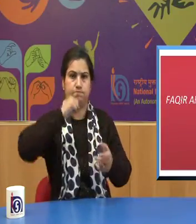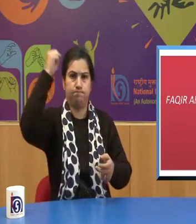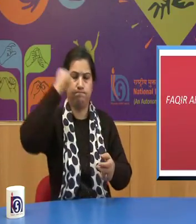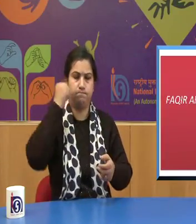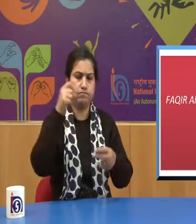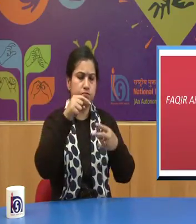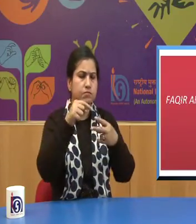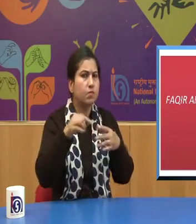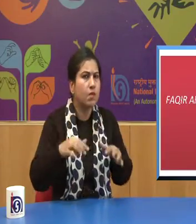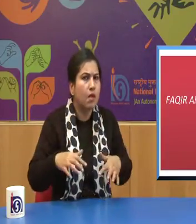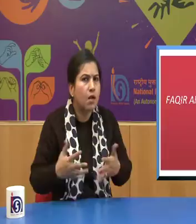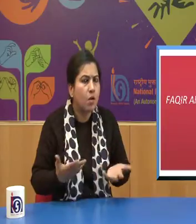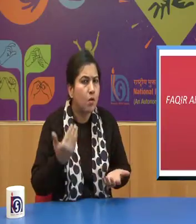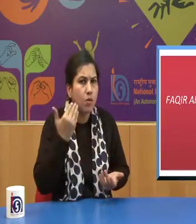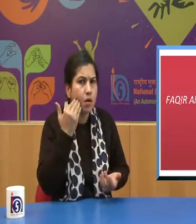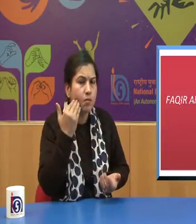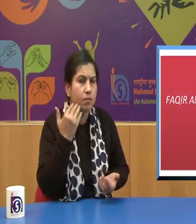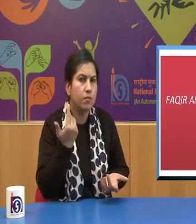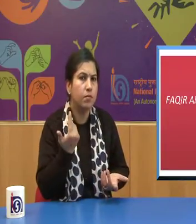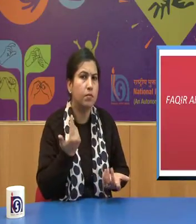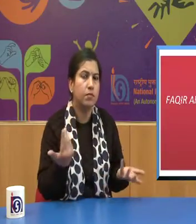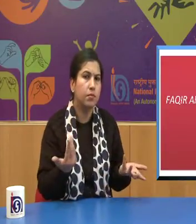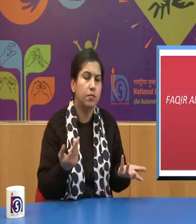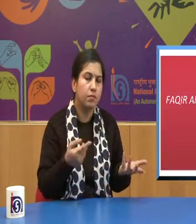These rebellions took place in the year